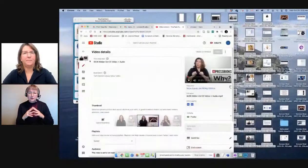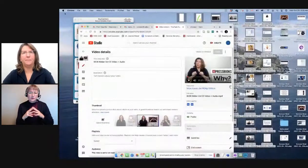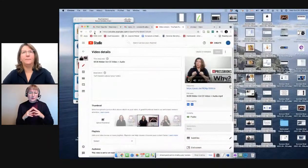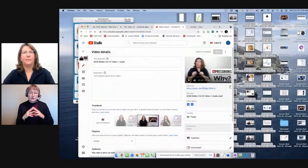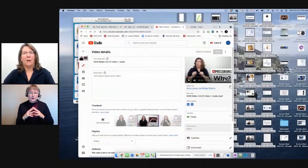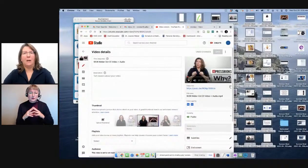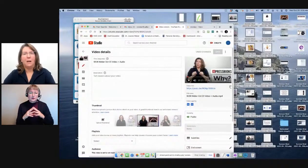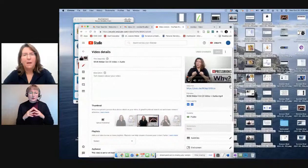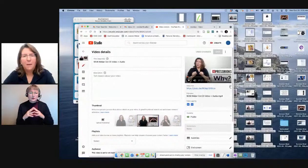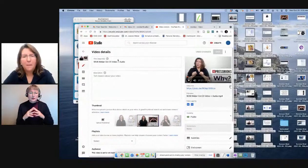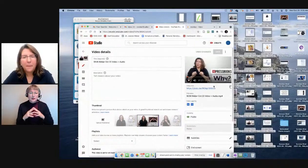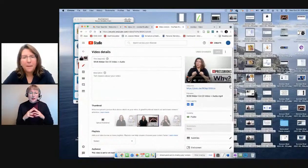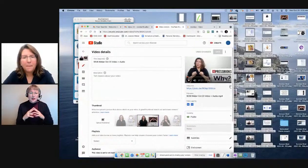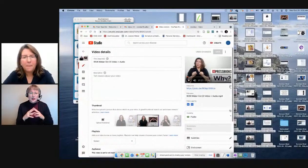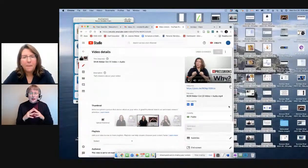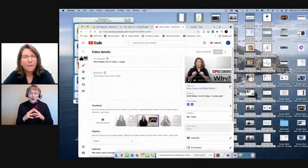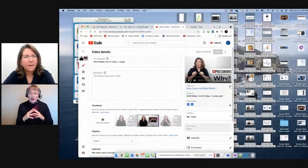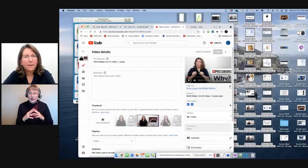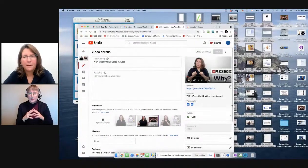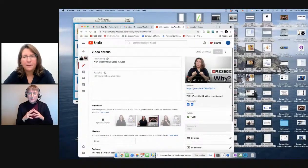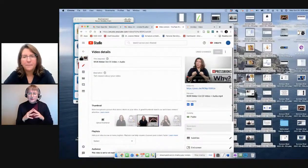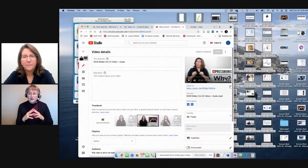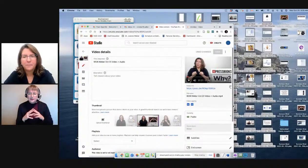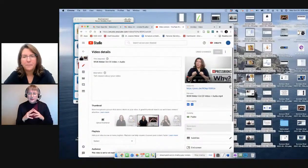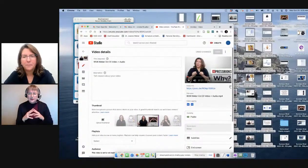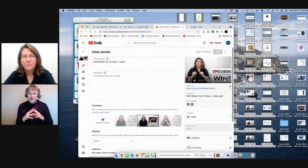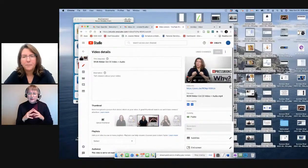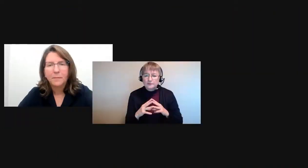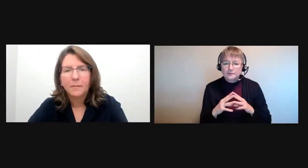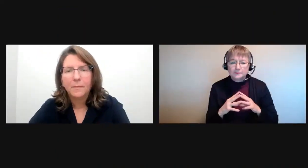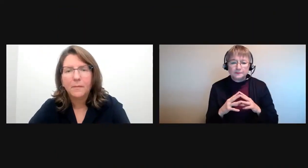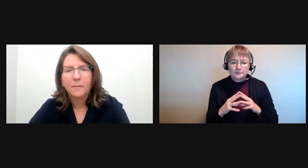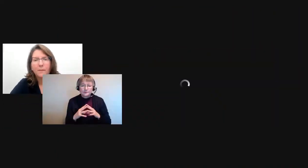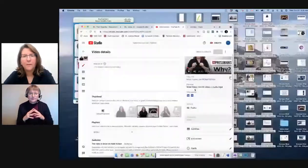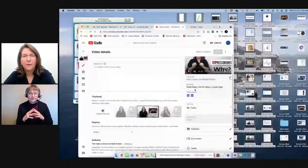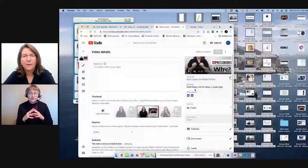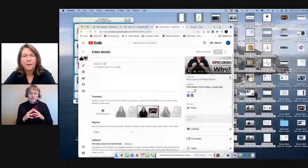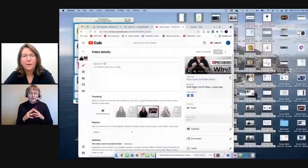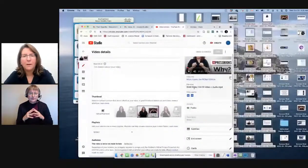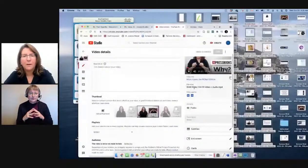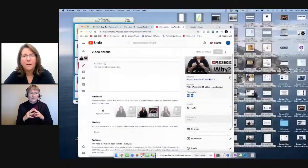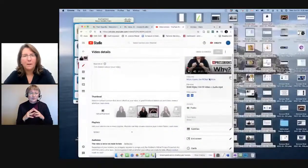Is a microphone on? You see it here?